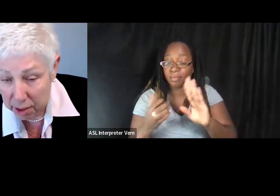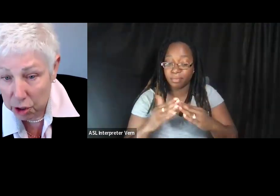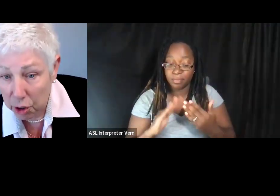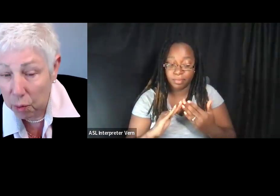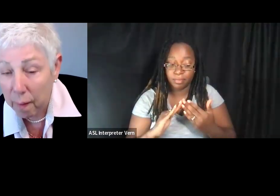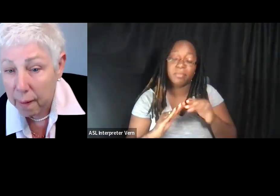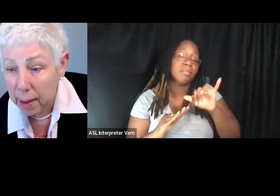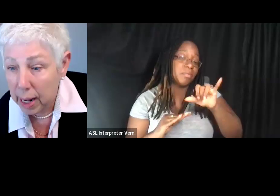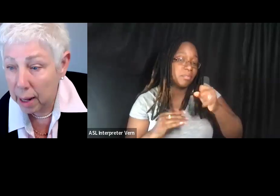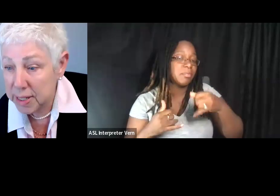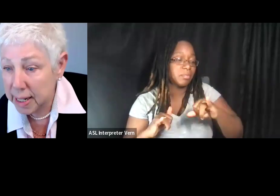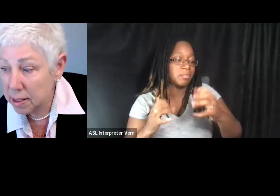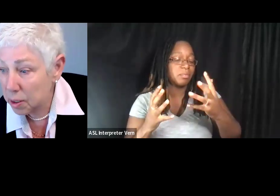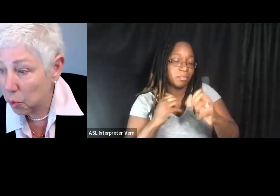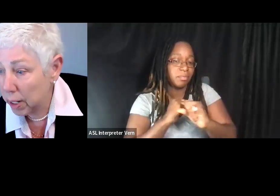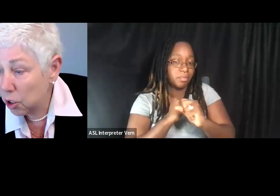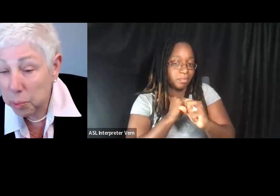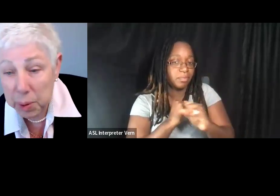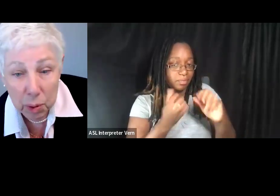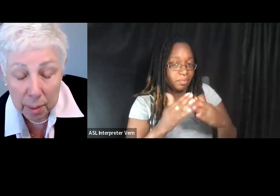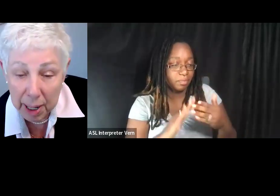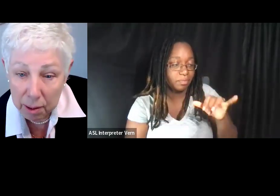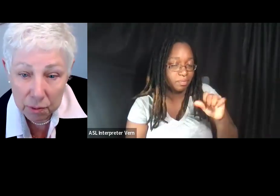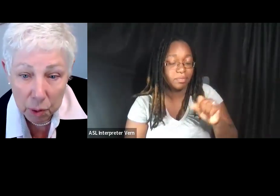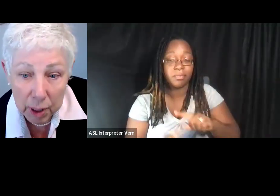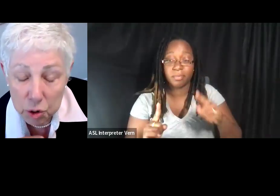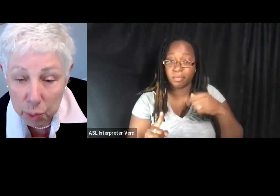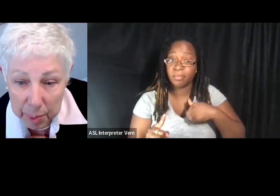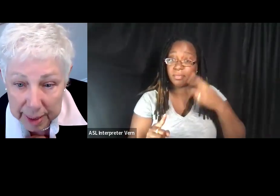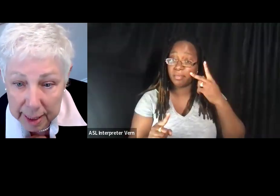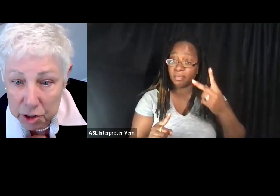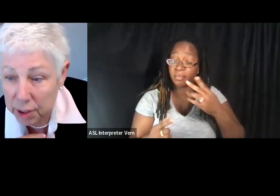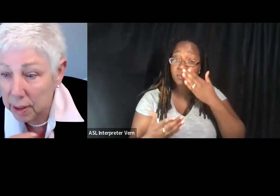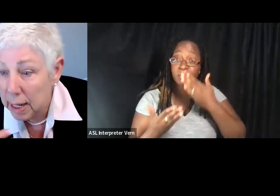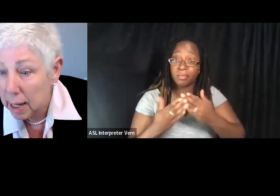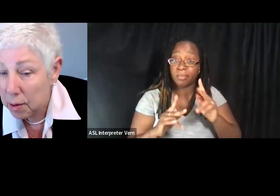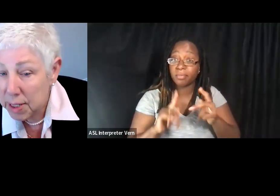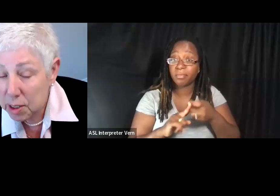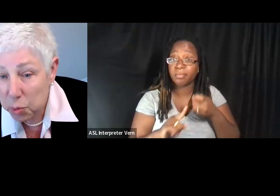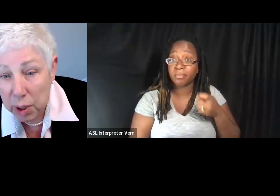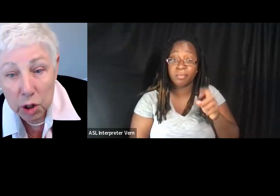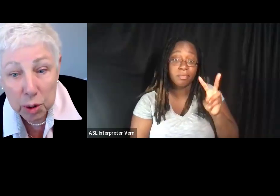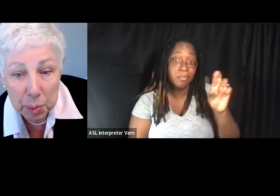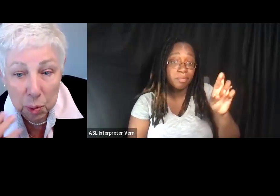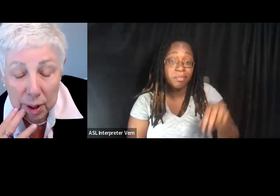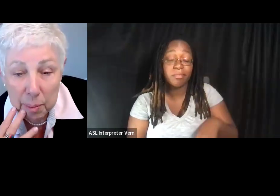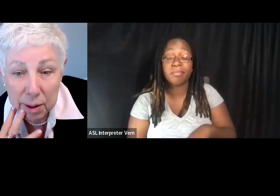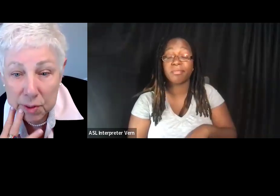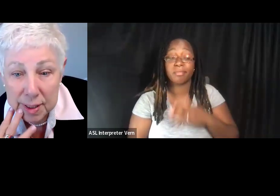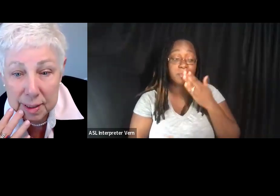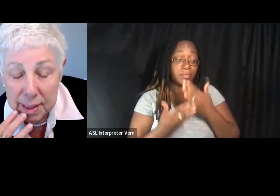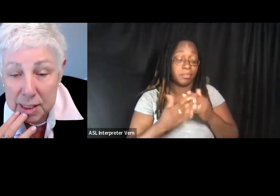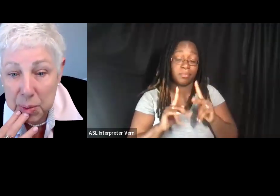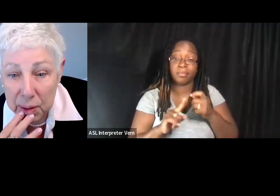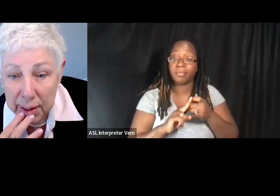not saying you don't. I've seen some really good people come out of vocational rehabilitation. I've seen some really good people come out